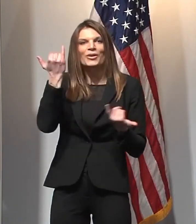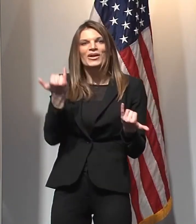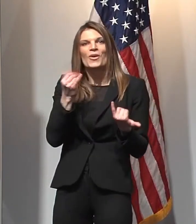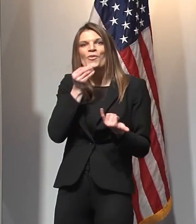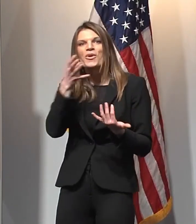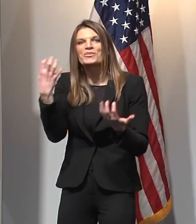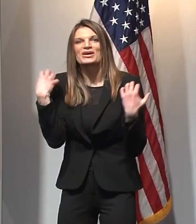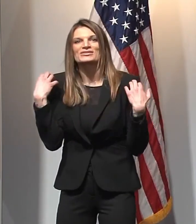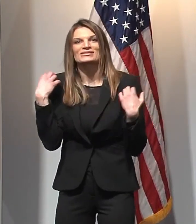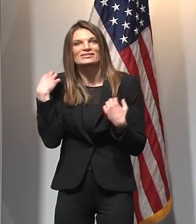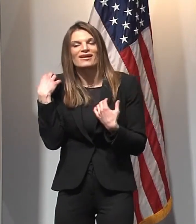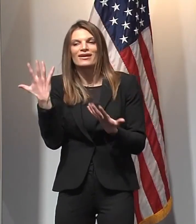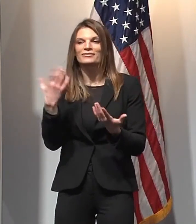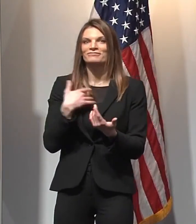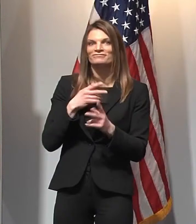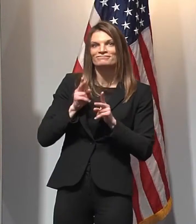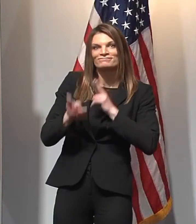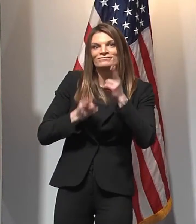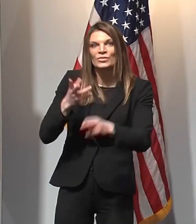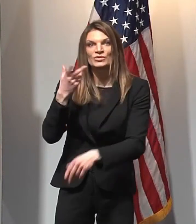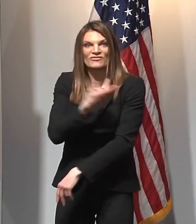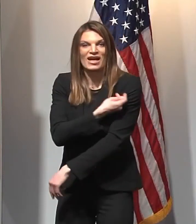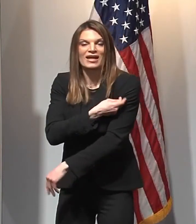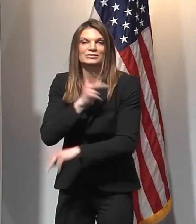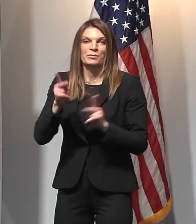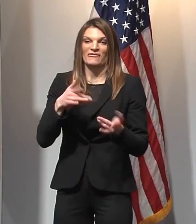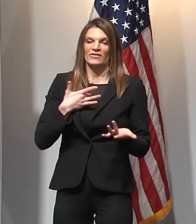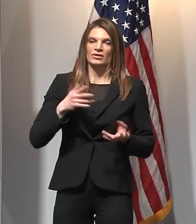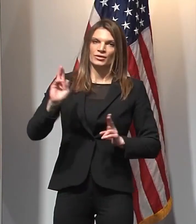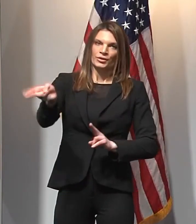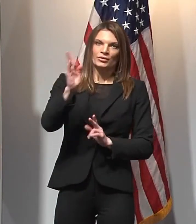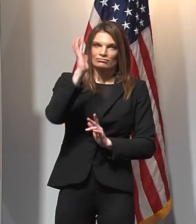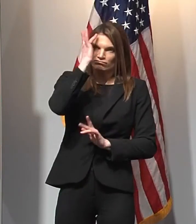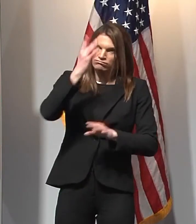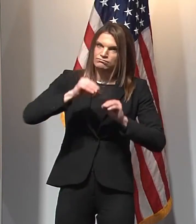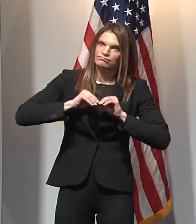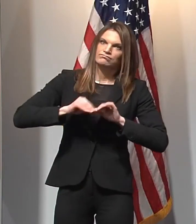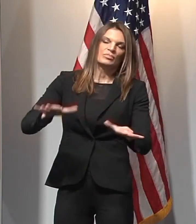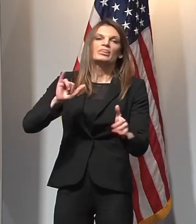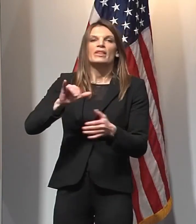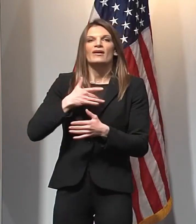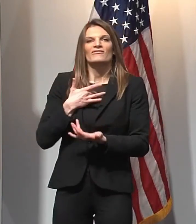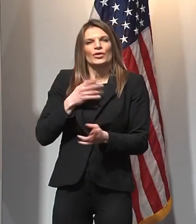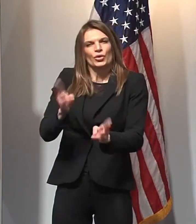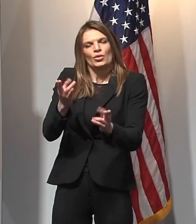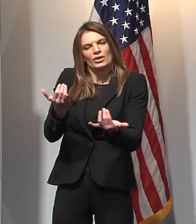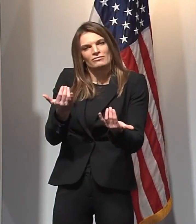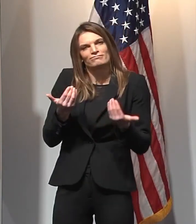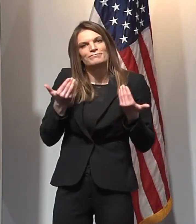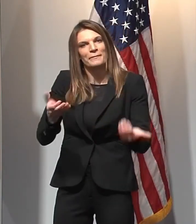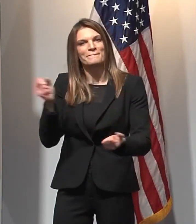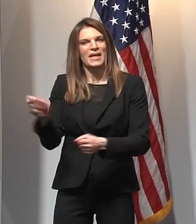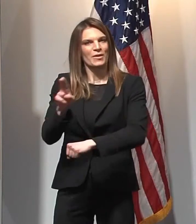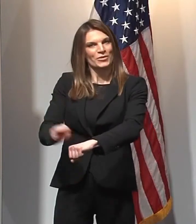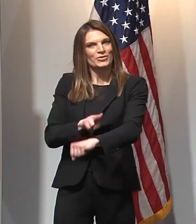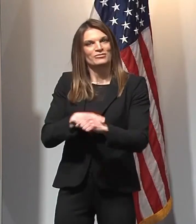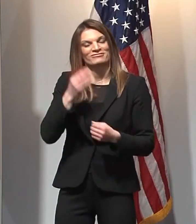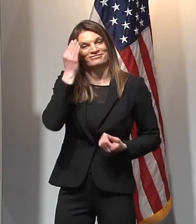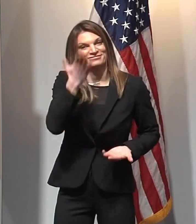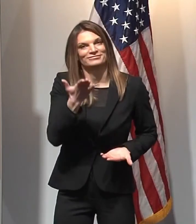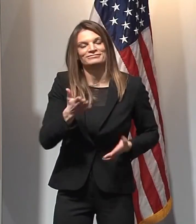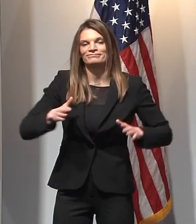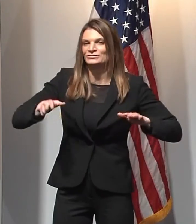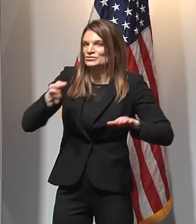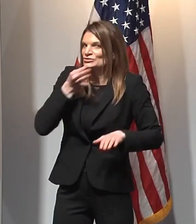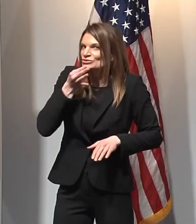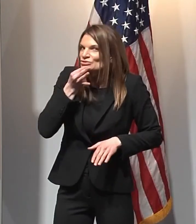warmer, vaccines are rolling out, and people are tired of this pandemic. But we're not out of the woods yet. And we